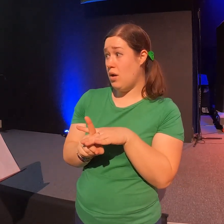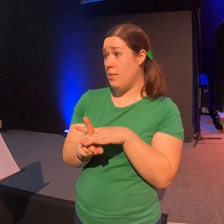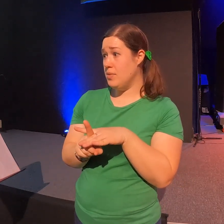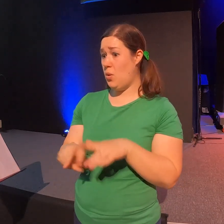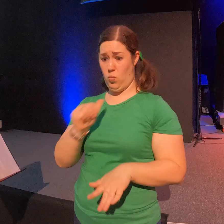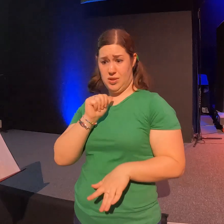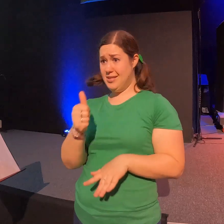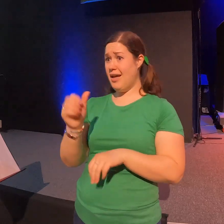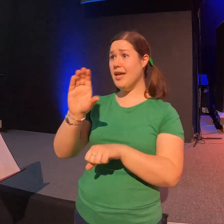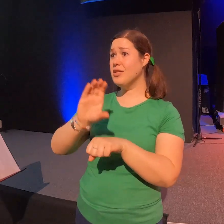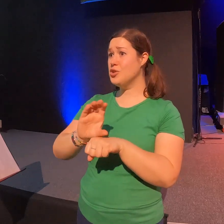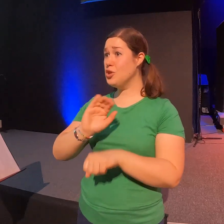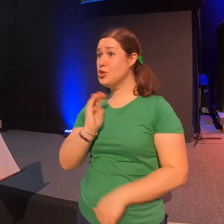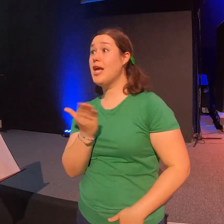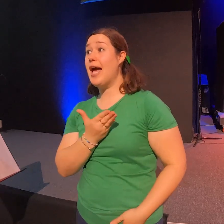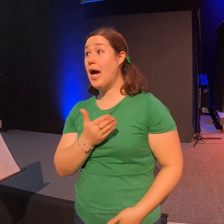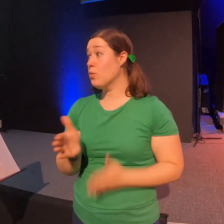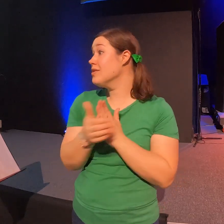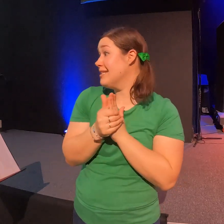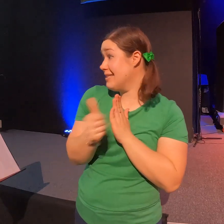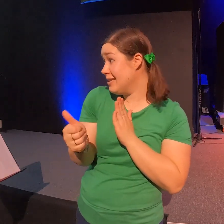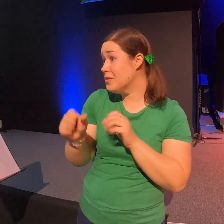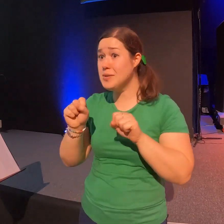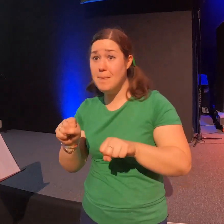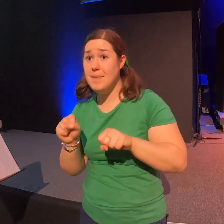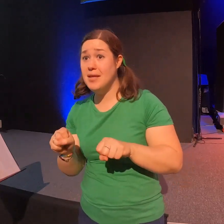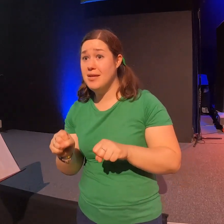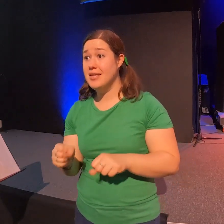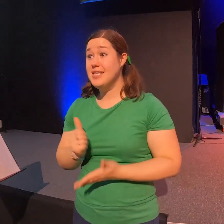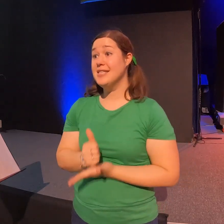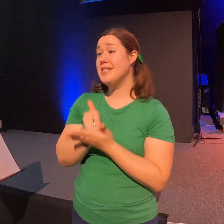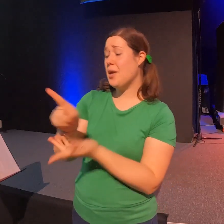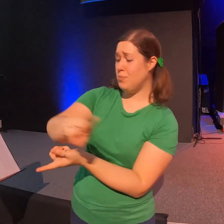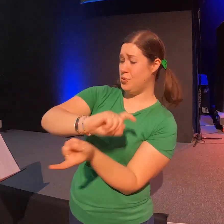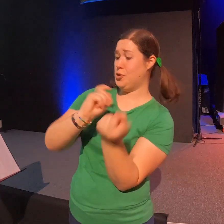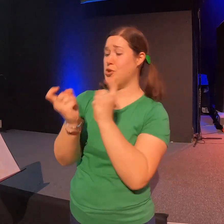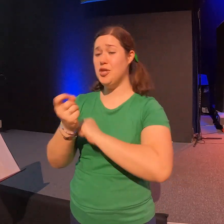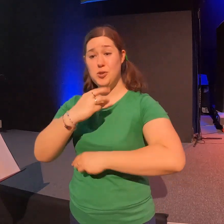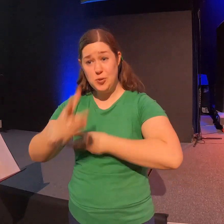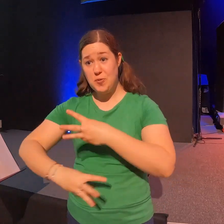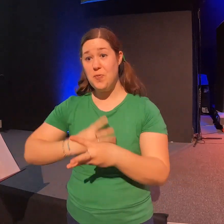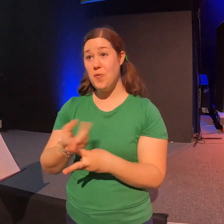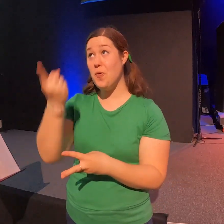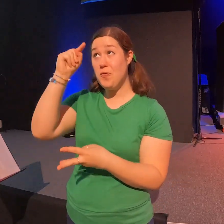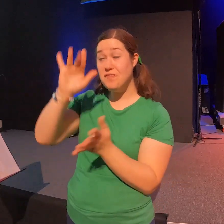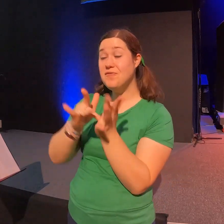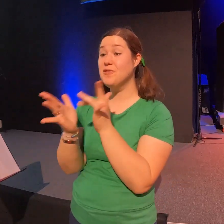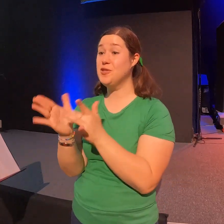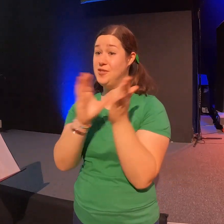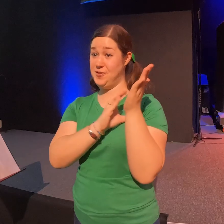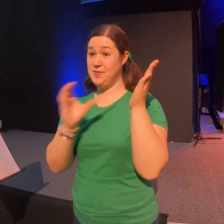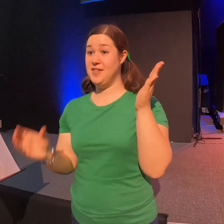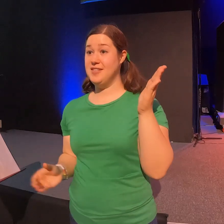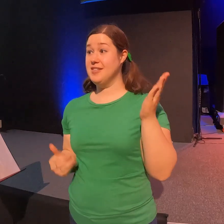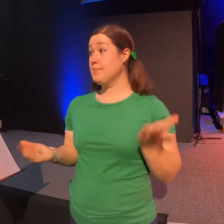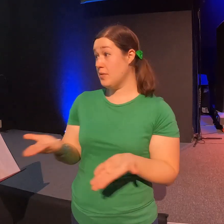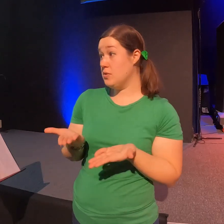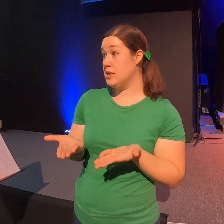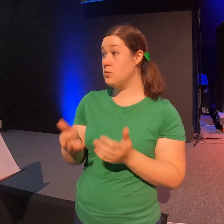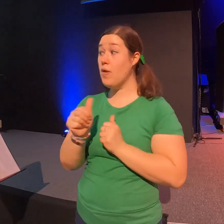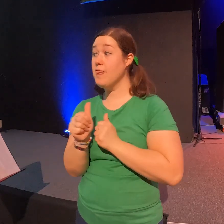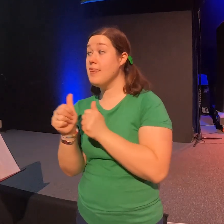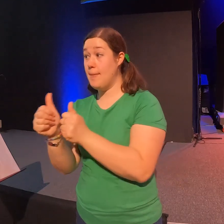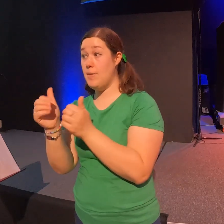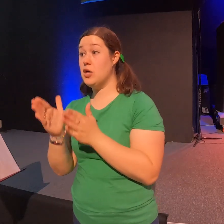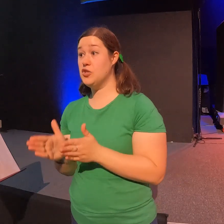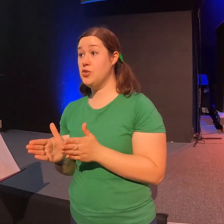denying the church of our skills and abilities to help transform the world for Jesus Christ. This is what the Apostle Paul